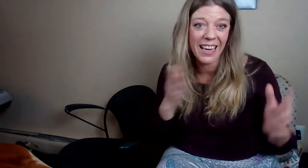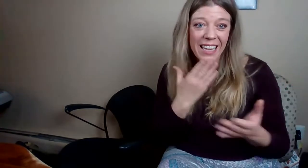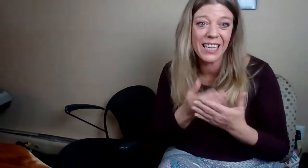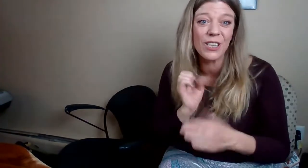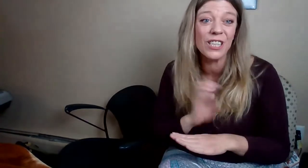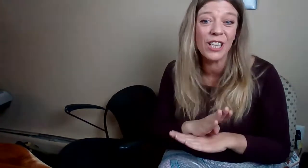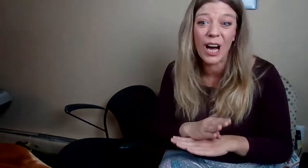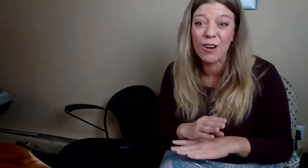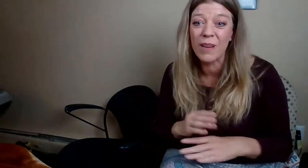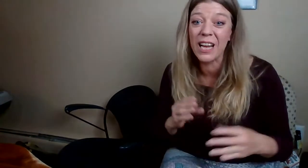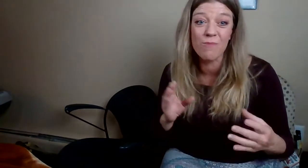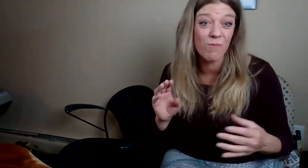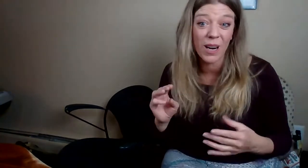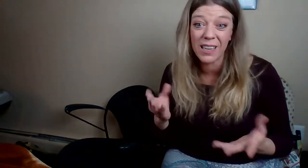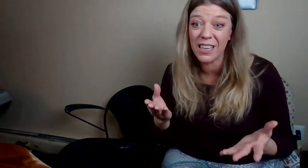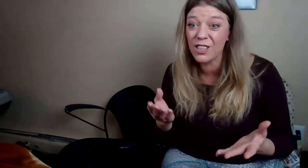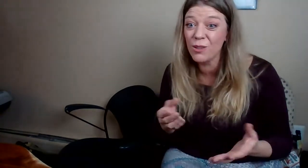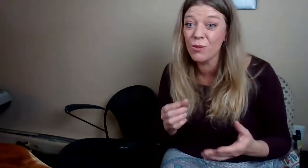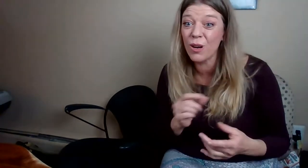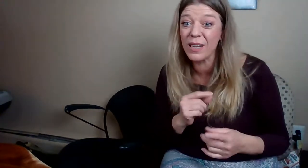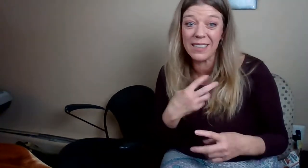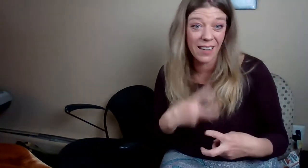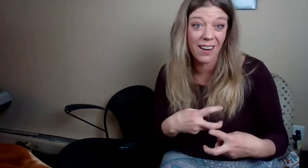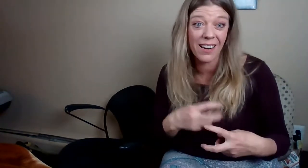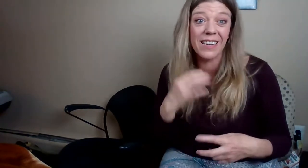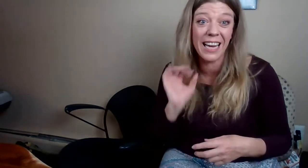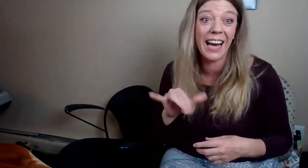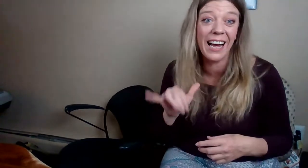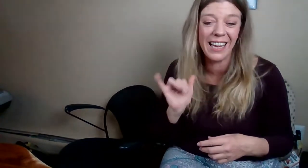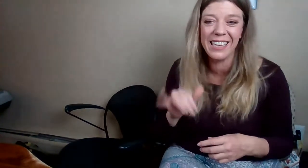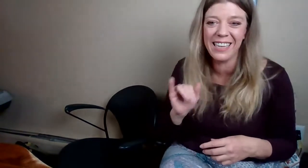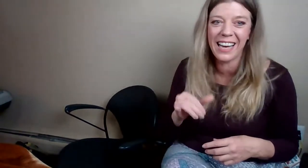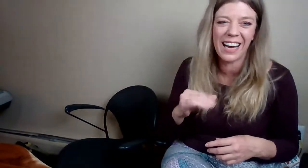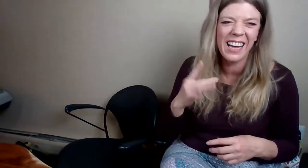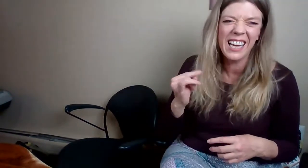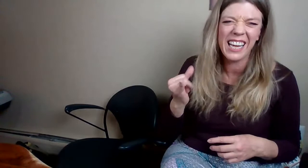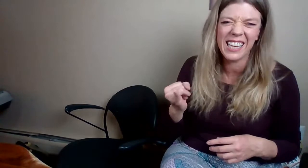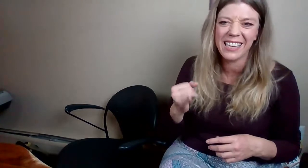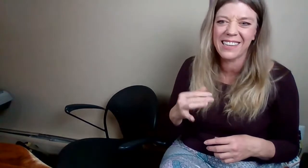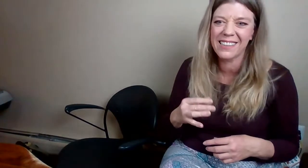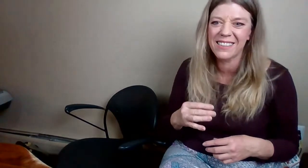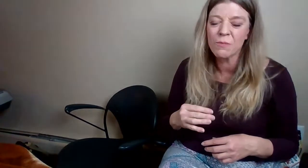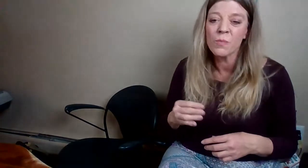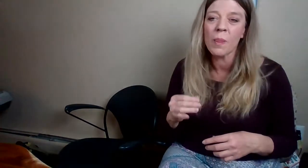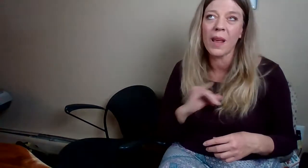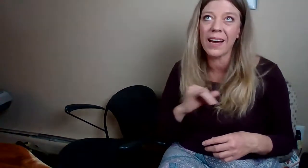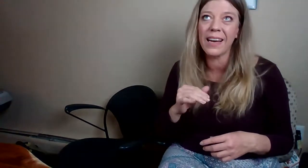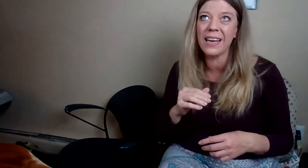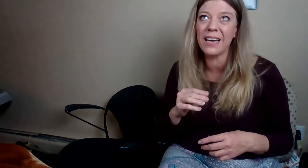Yay, good job. And Marla, you wrote it's hard. Yeah, yeah, it is. I